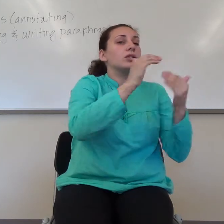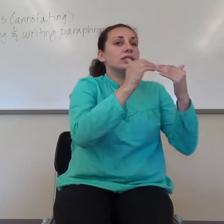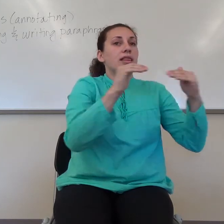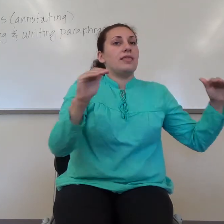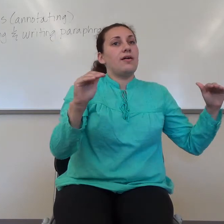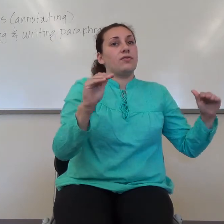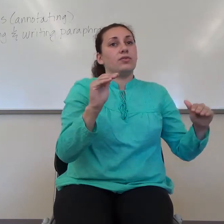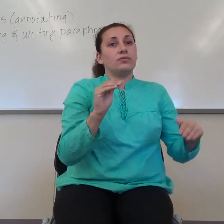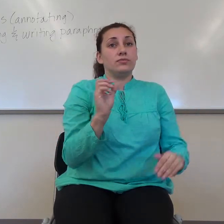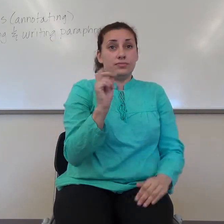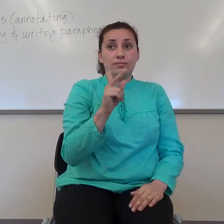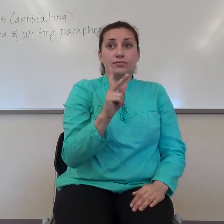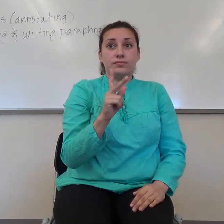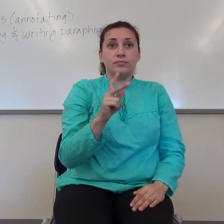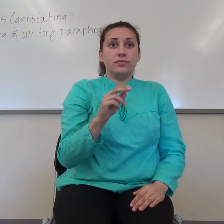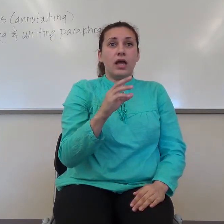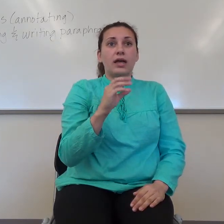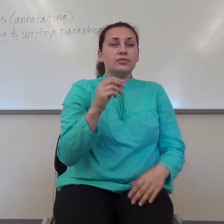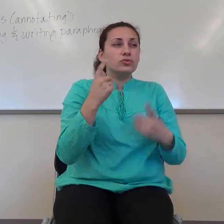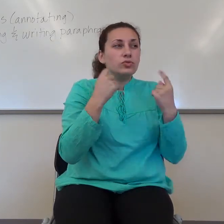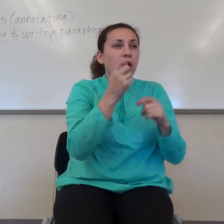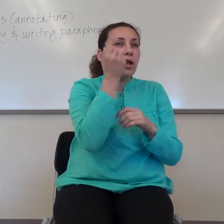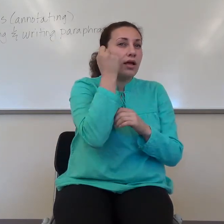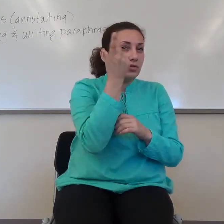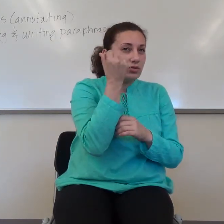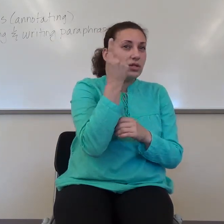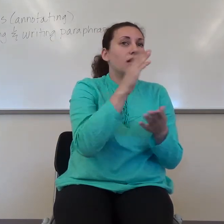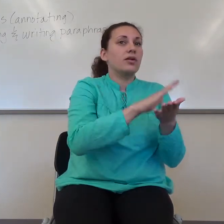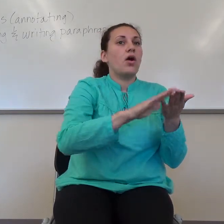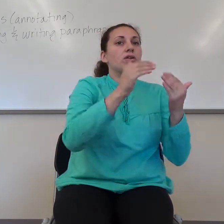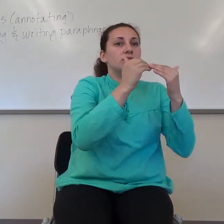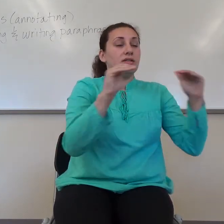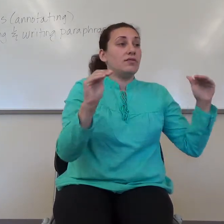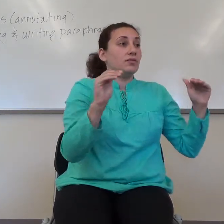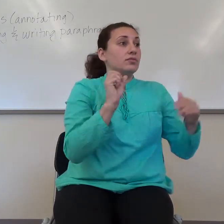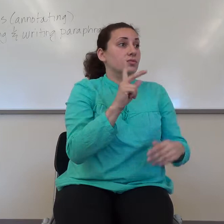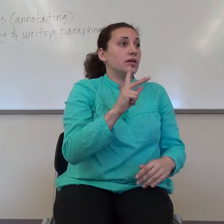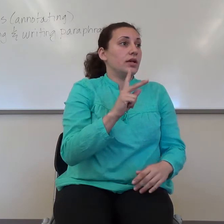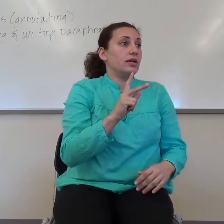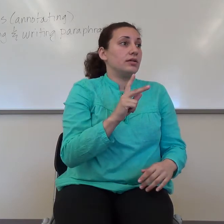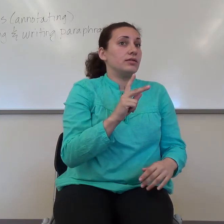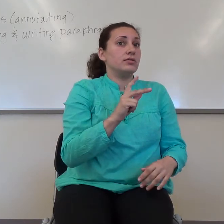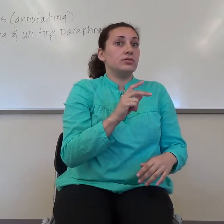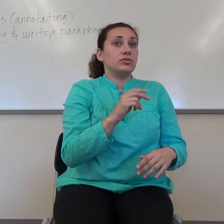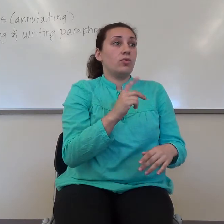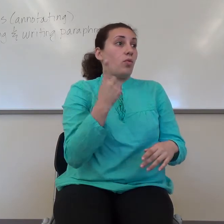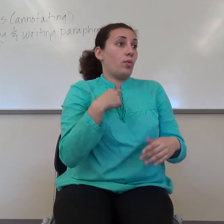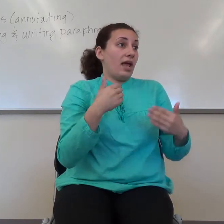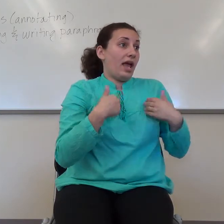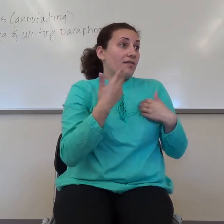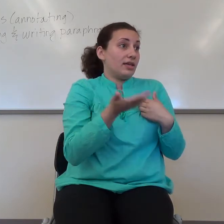material and remember and understand it and remember it. So the content, the Mary Surratt or